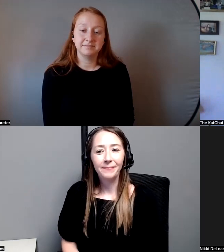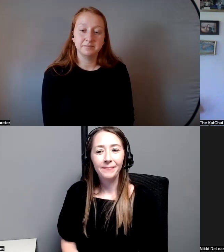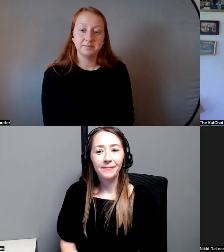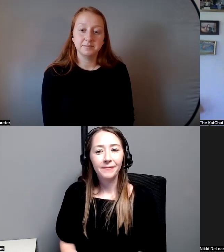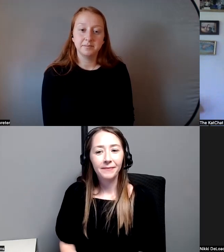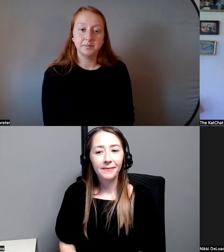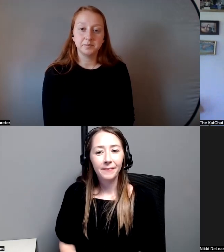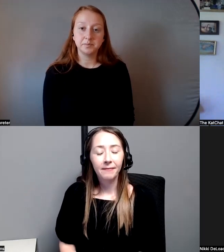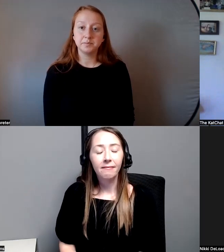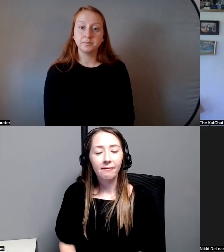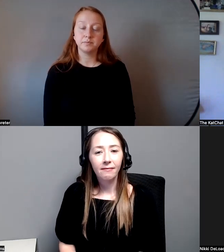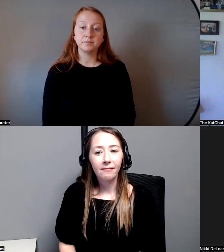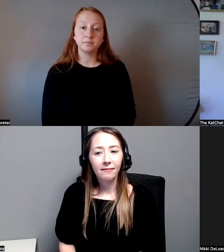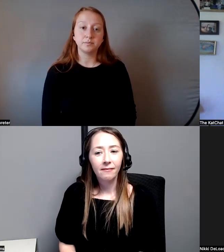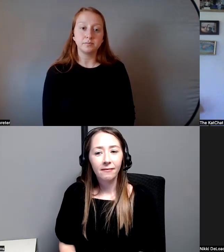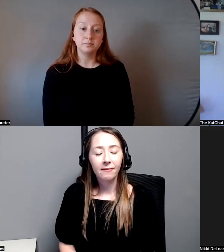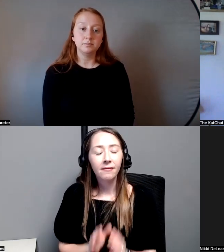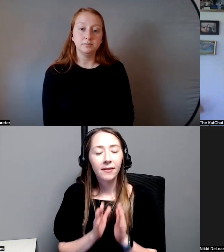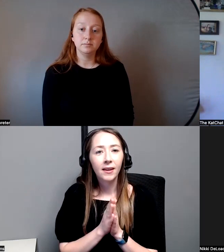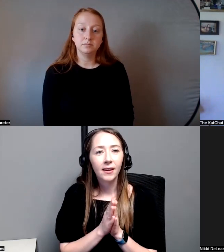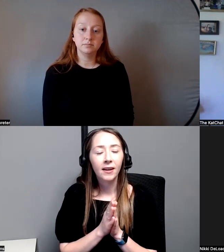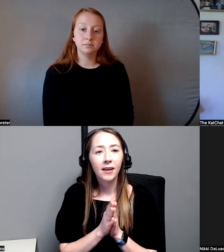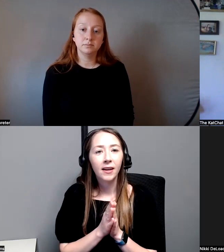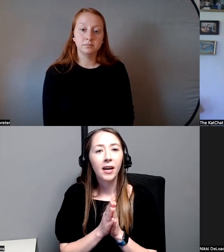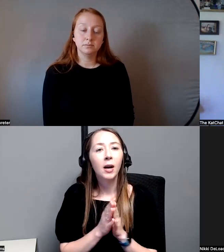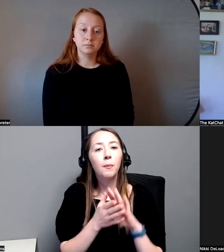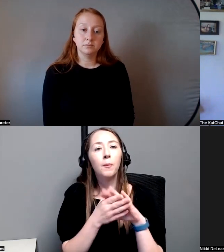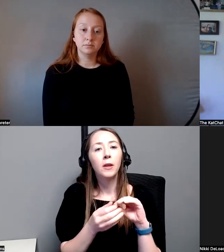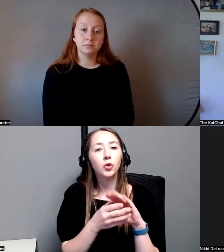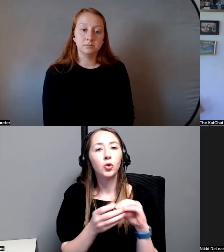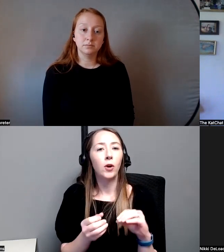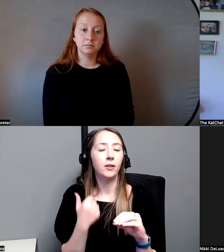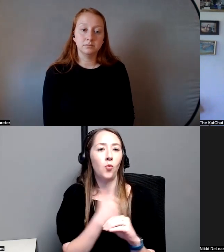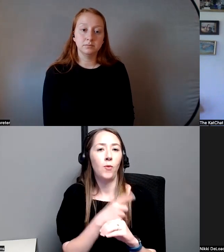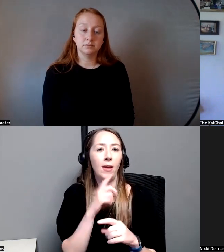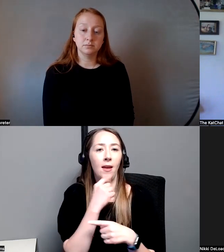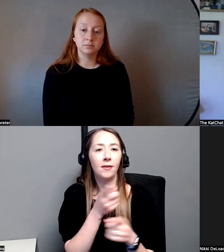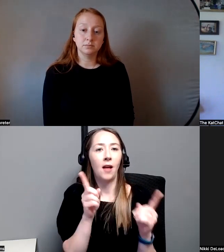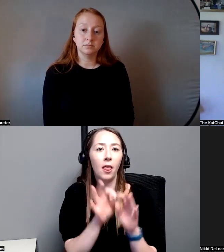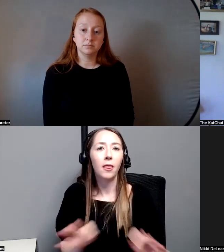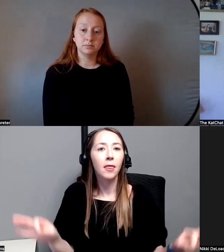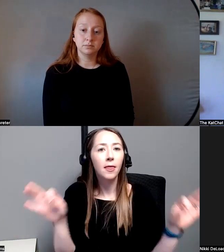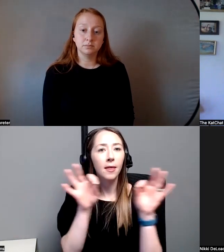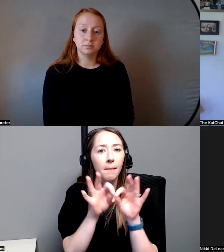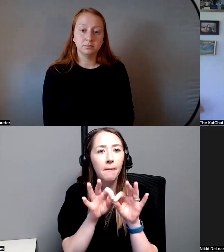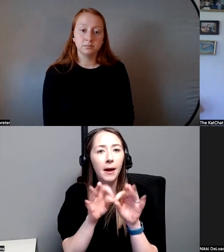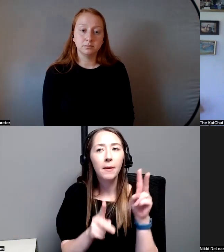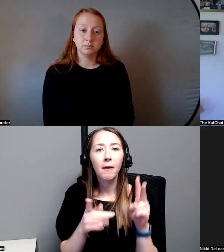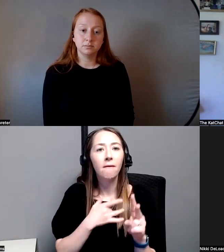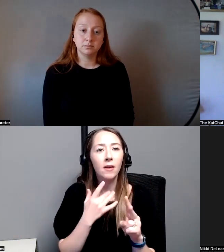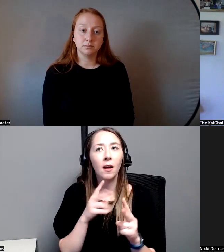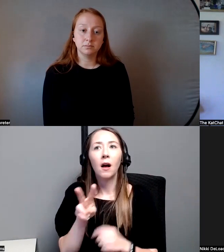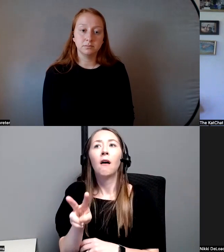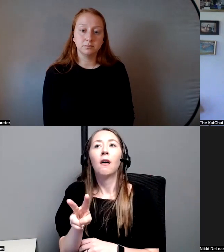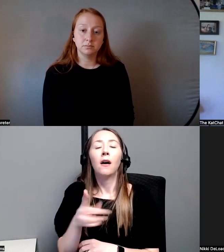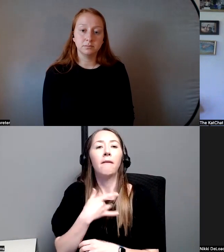So, you know, but the stories that we tell matter because they make people feel like they're not